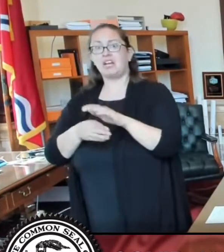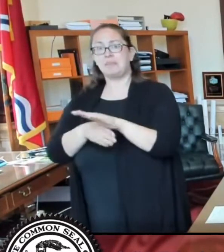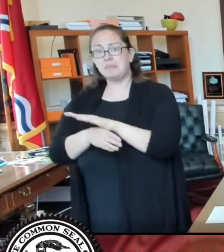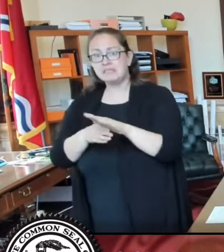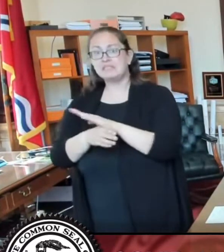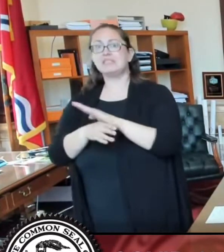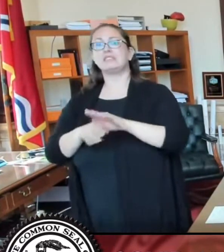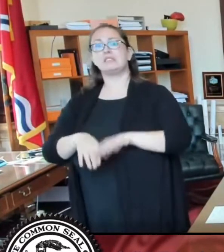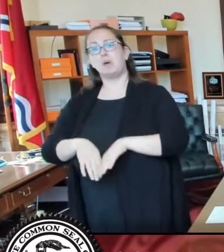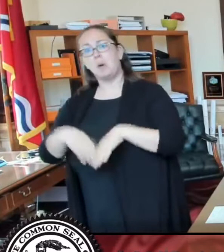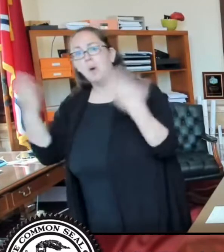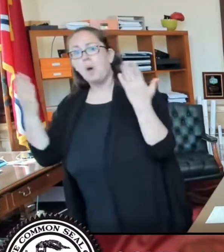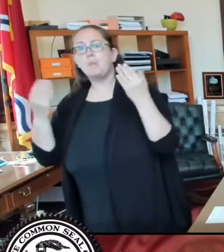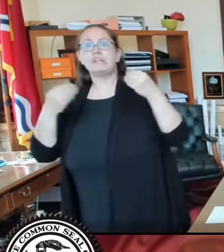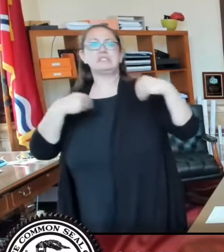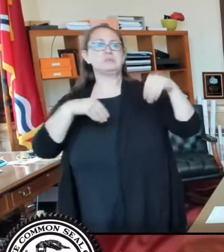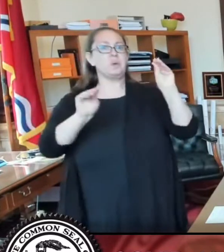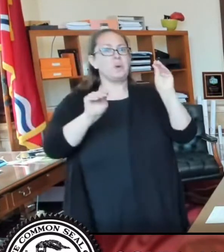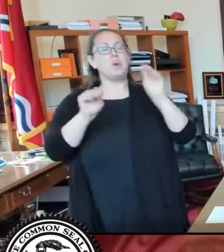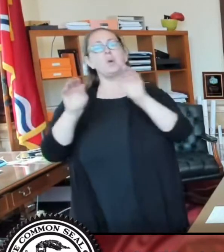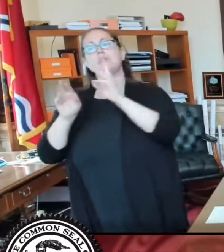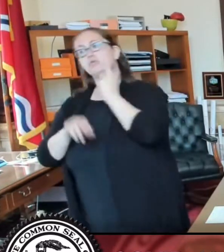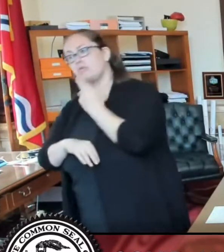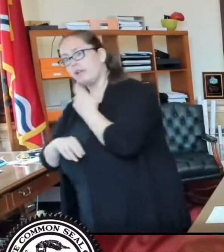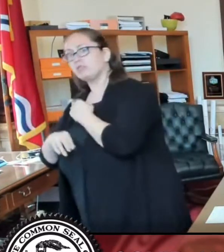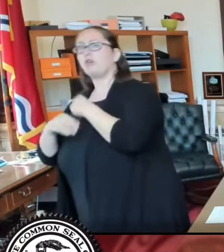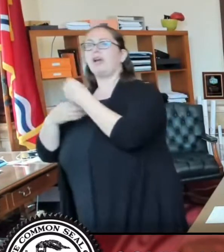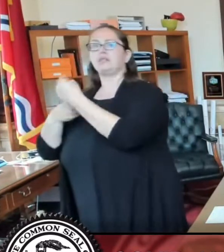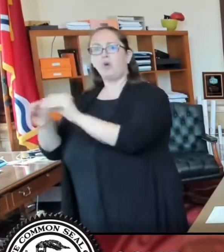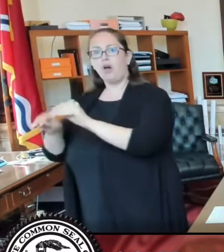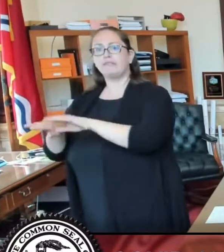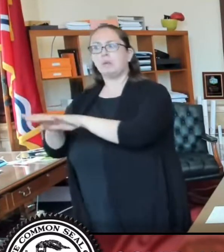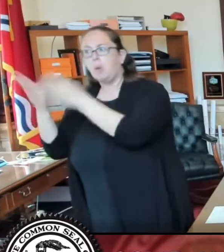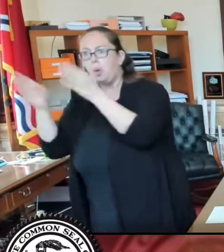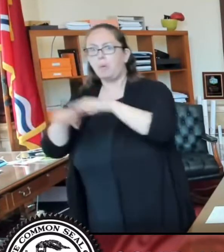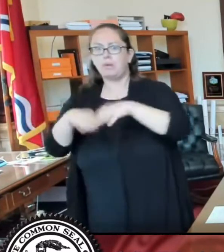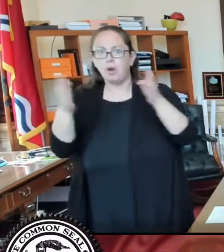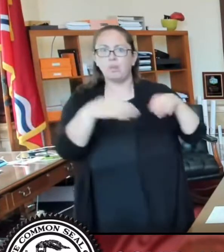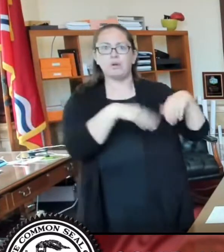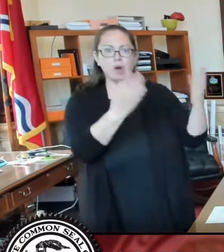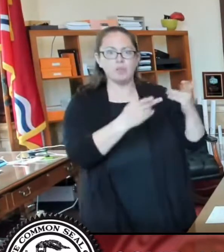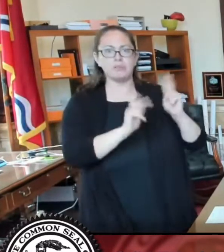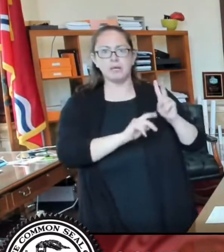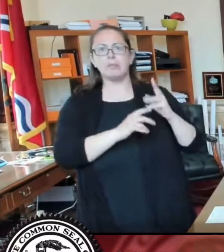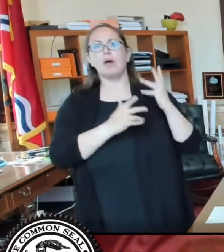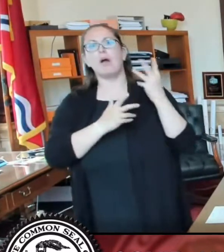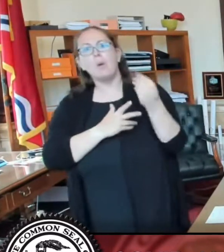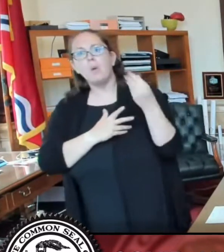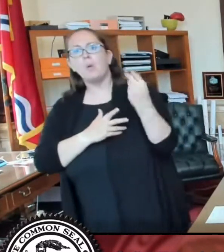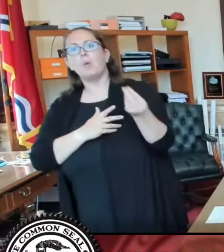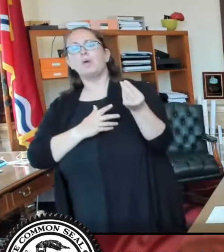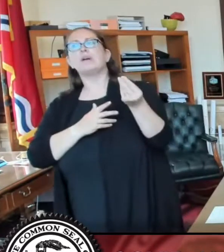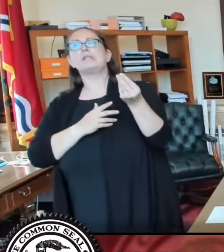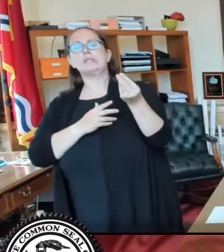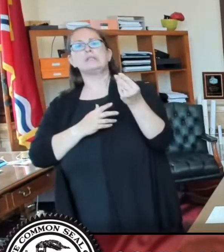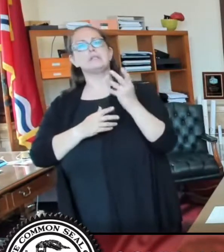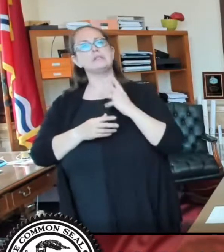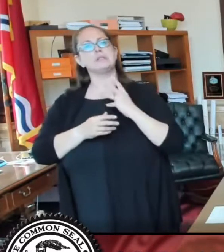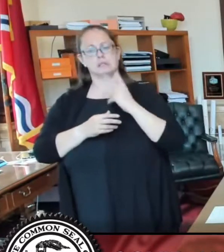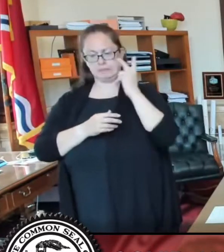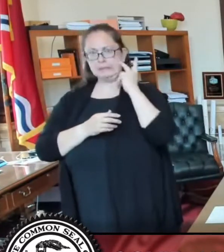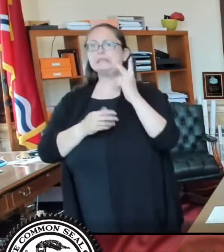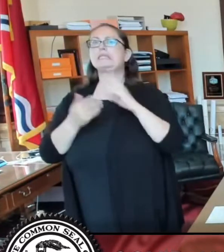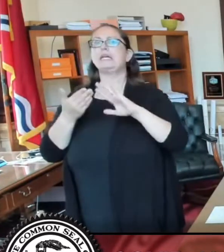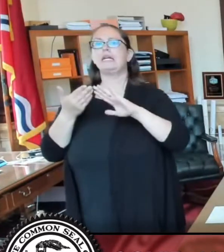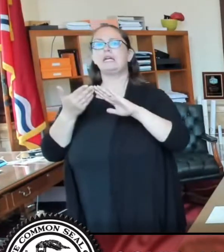the reopening of stores and restaurants and offices and all businesses, we are continuing to see community spread.